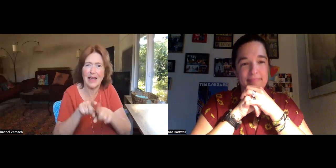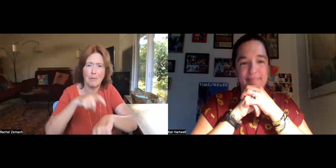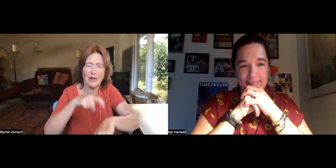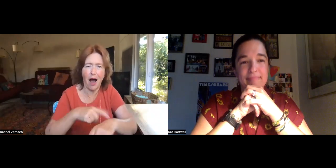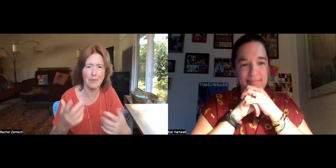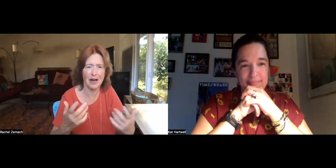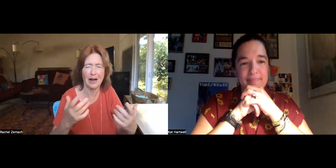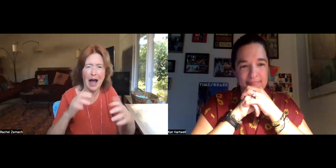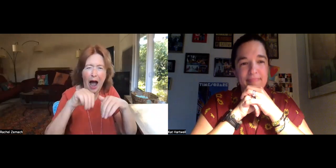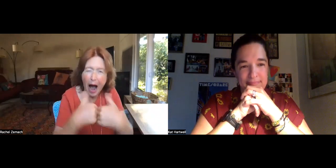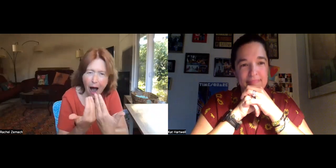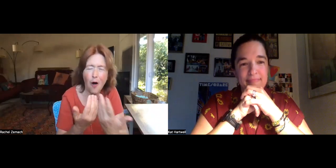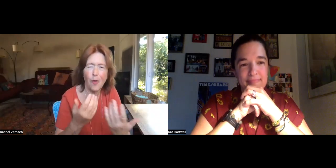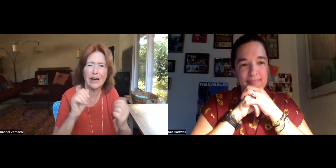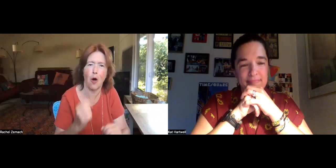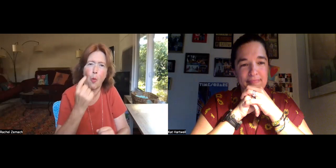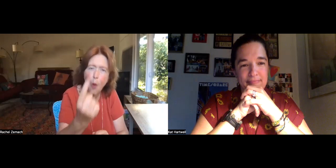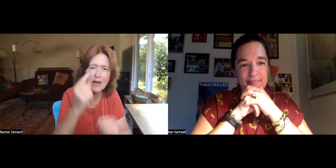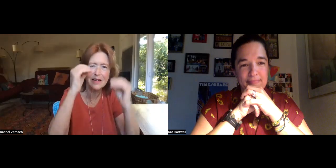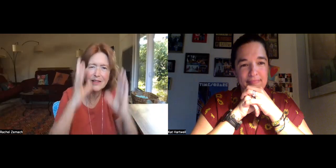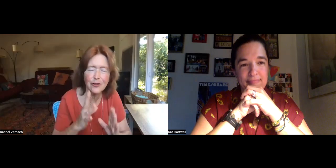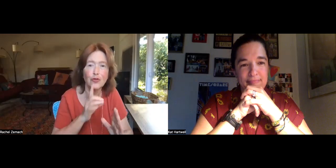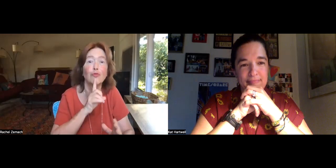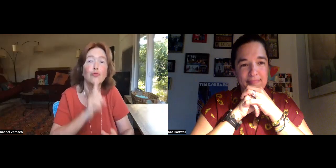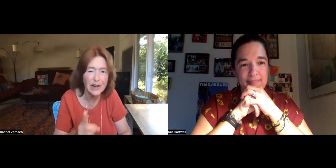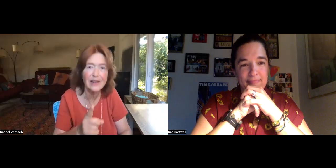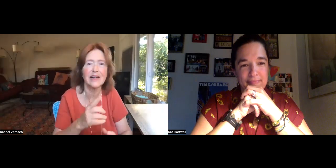same time. How can one teacher really